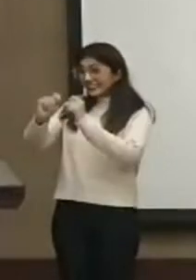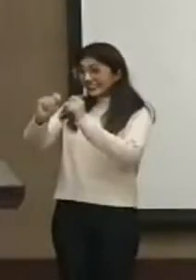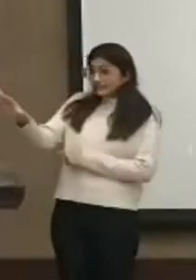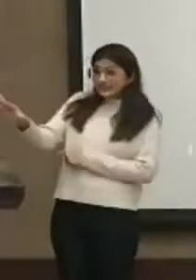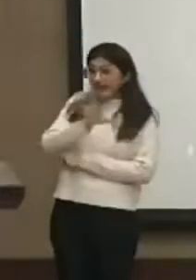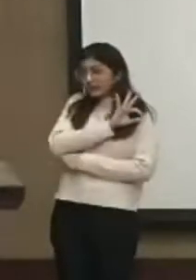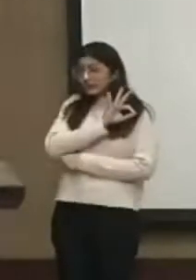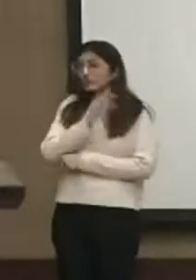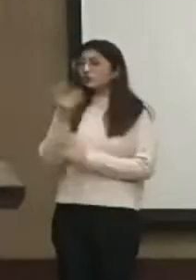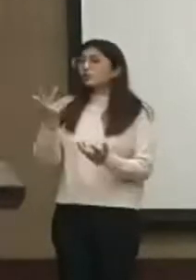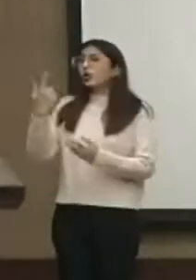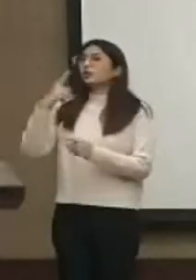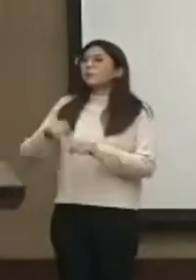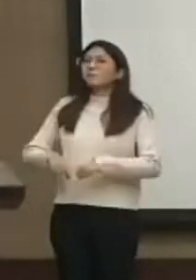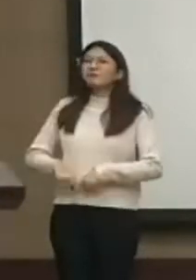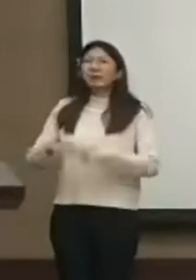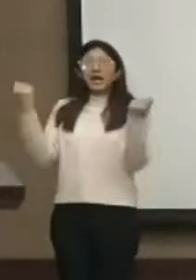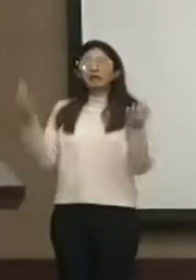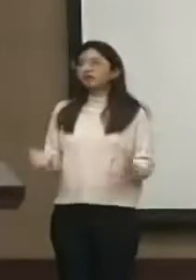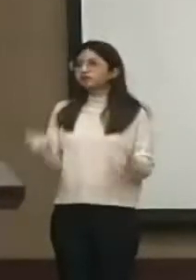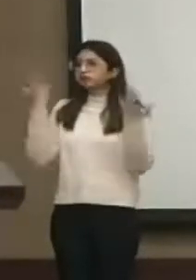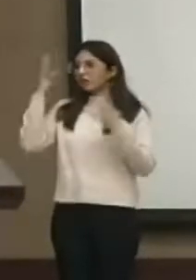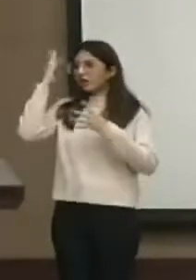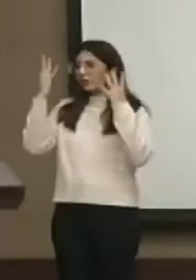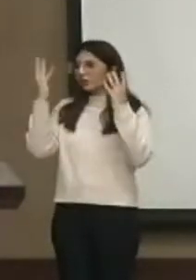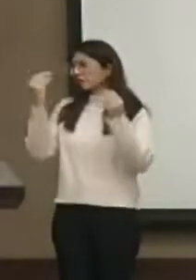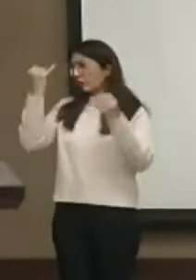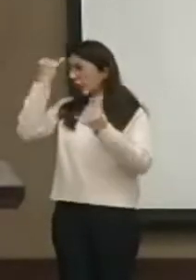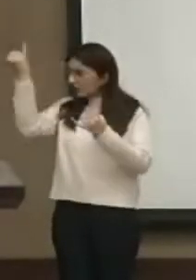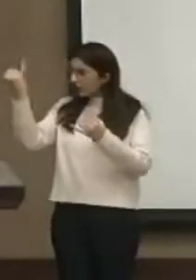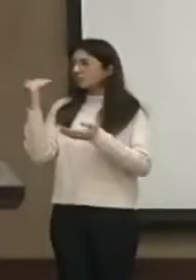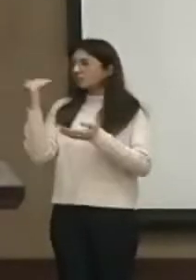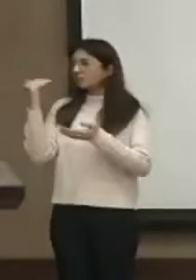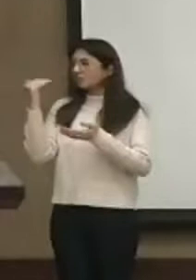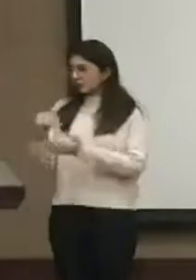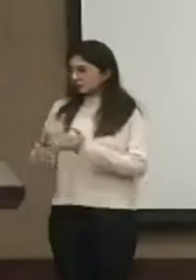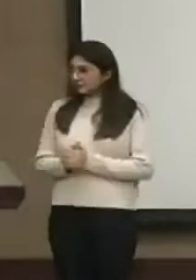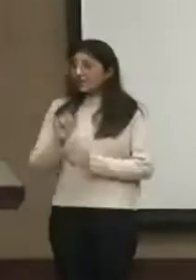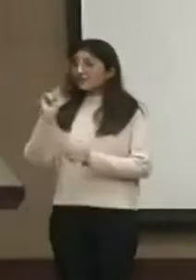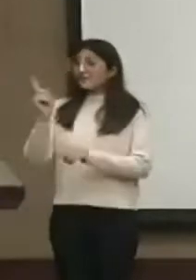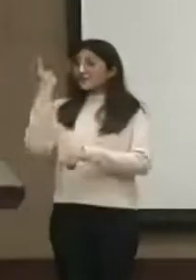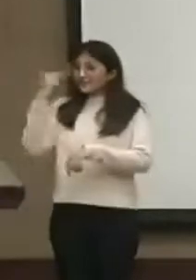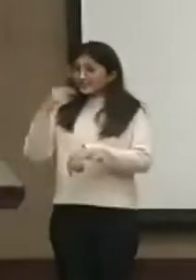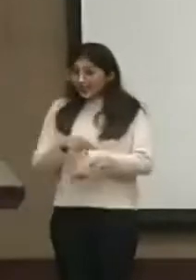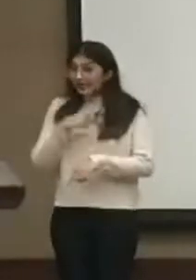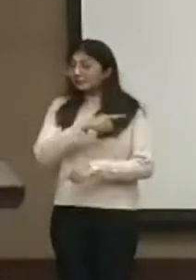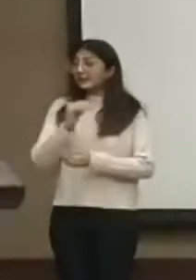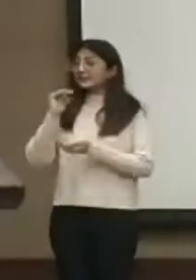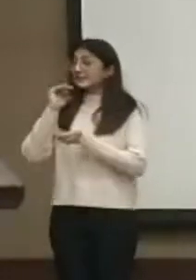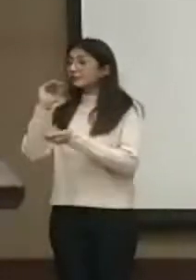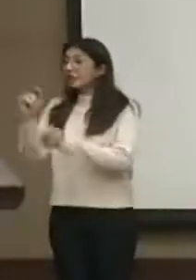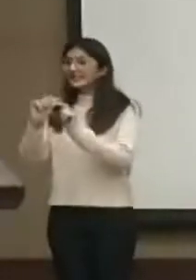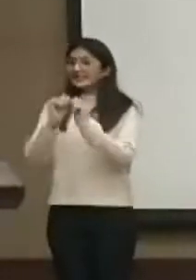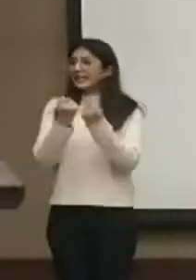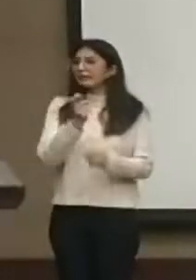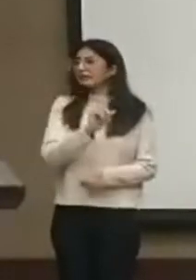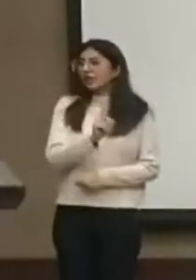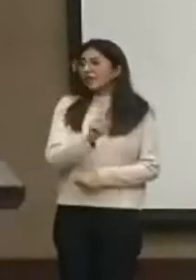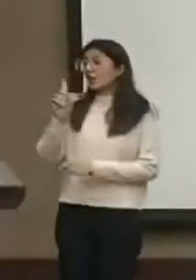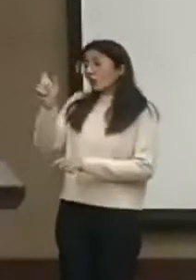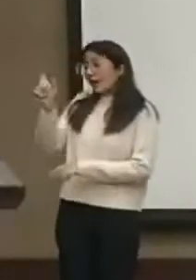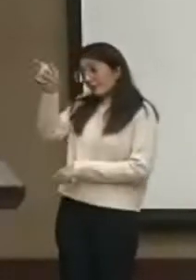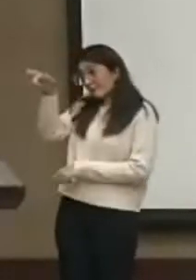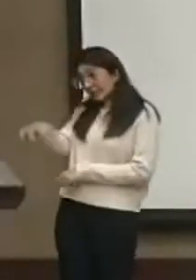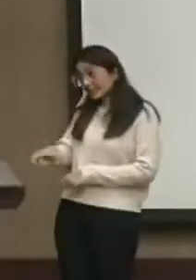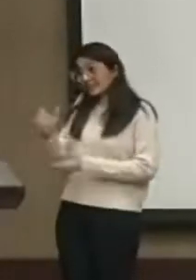this award for breakthrough innovation. For the first time, SAP made an exception and gave that award not to a team, but an individual.